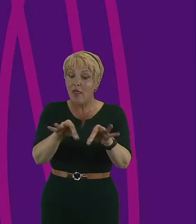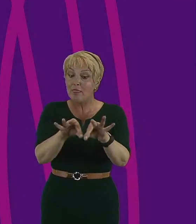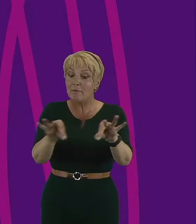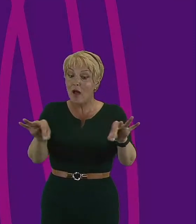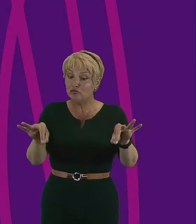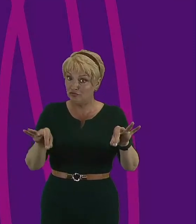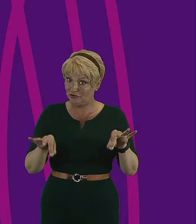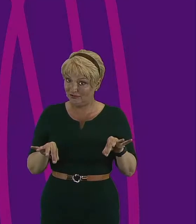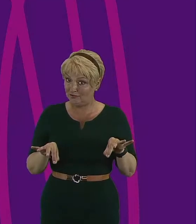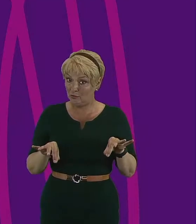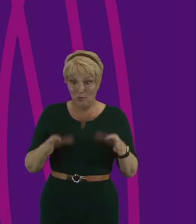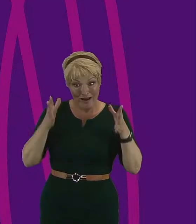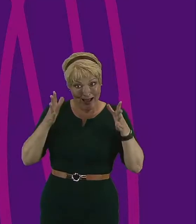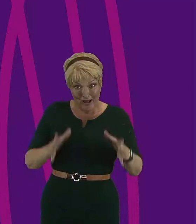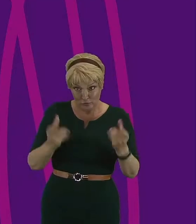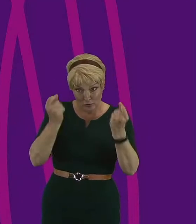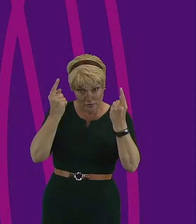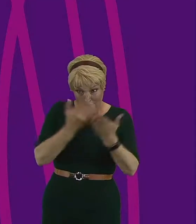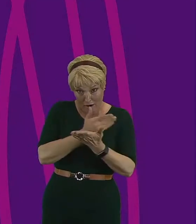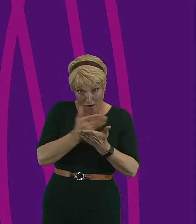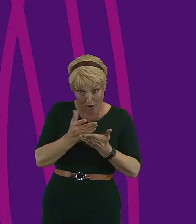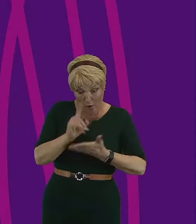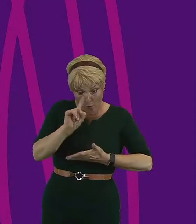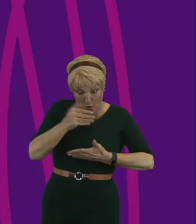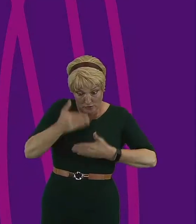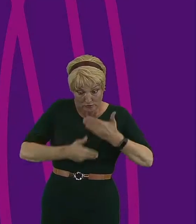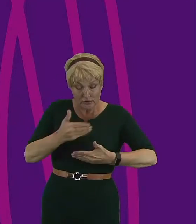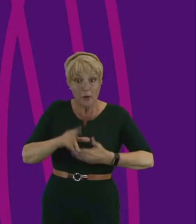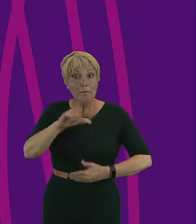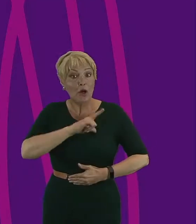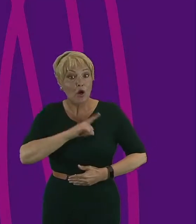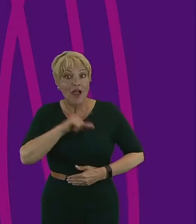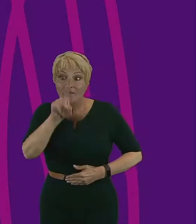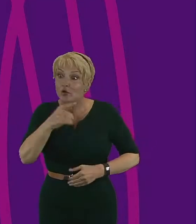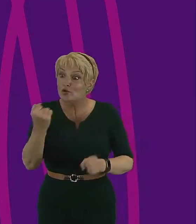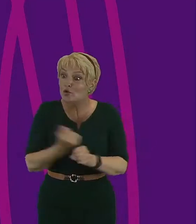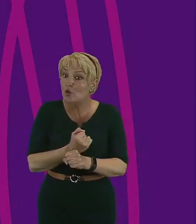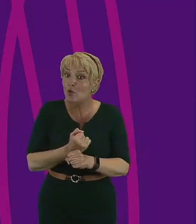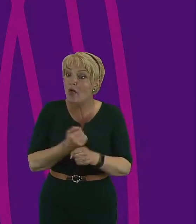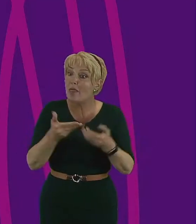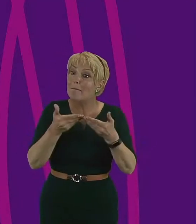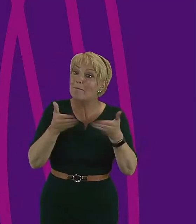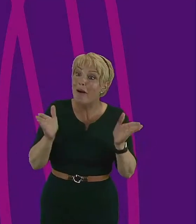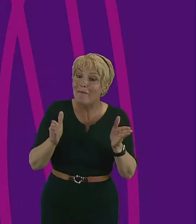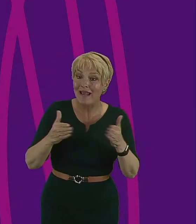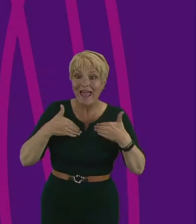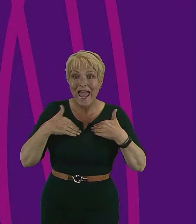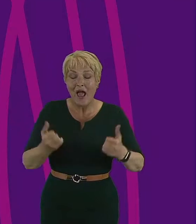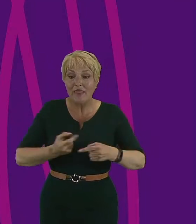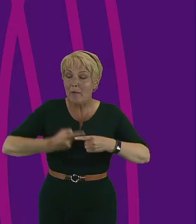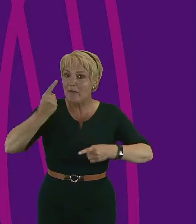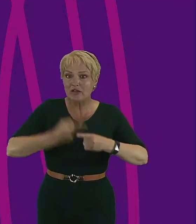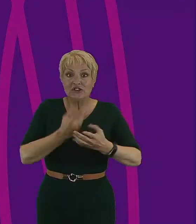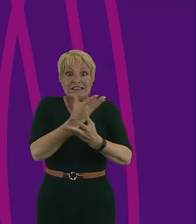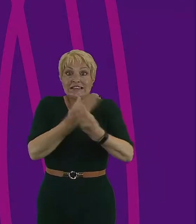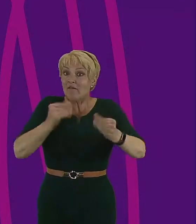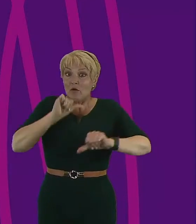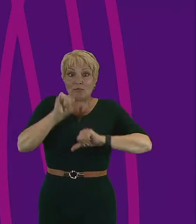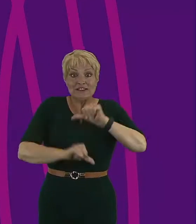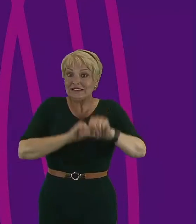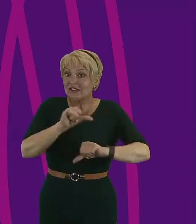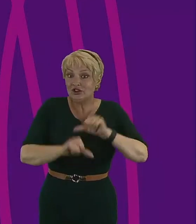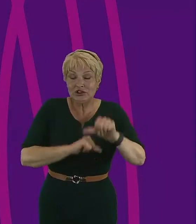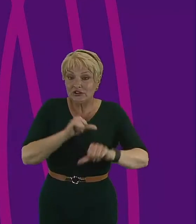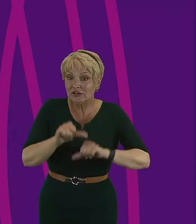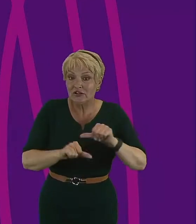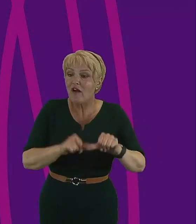and I've made the point too very openly in the statement that when you're dealing with public health emergencies, some of the procedures we have for dealing with secondary